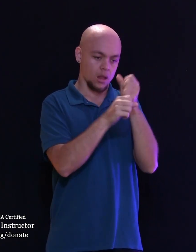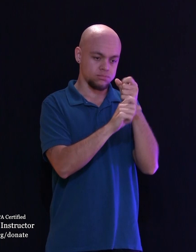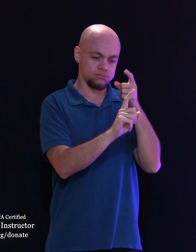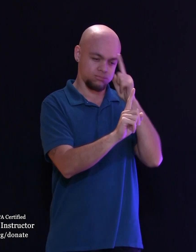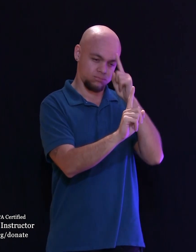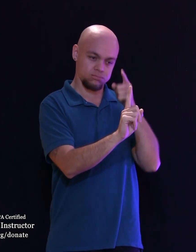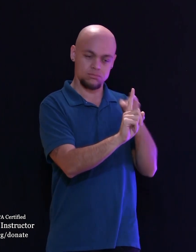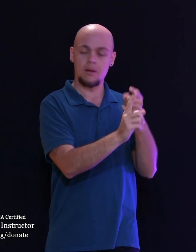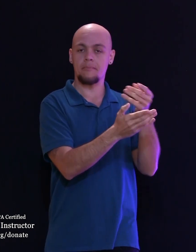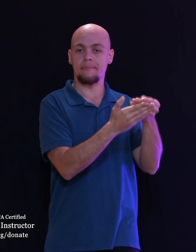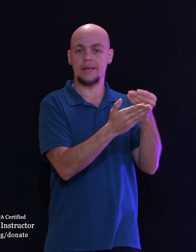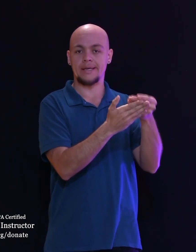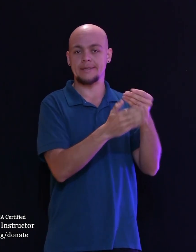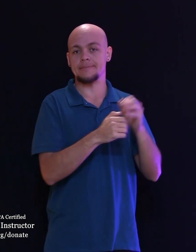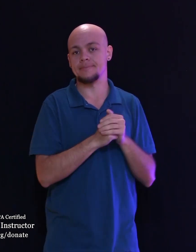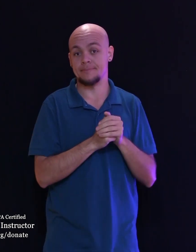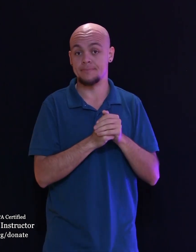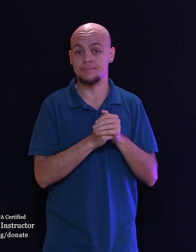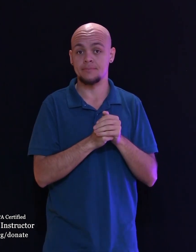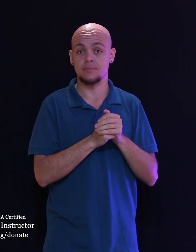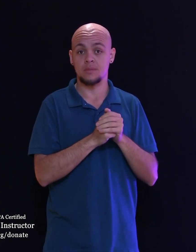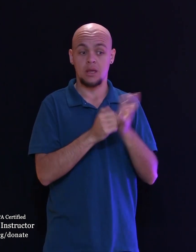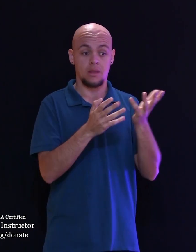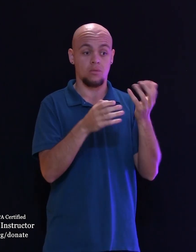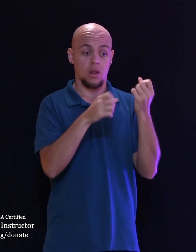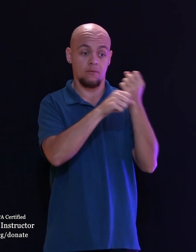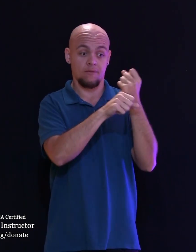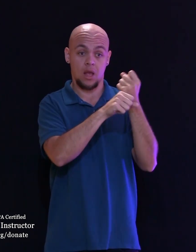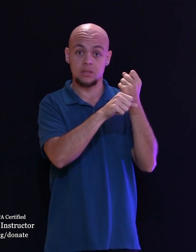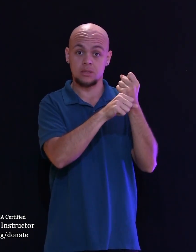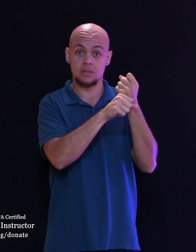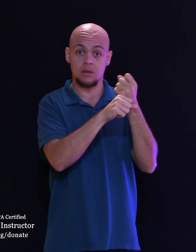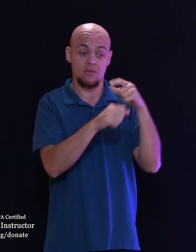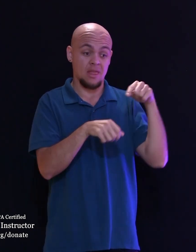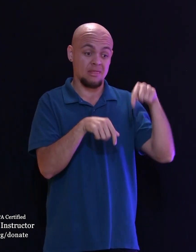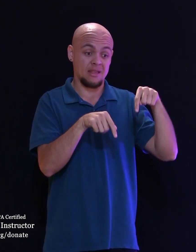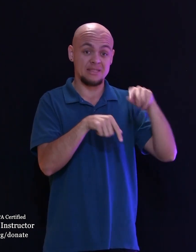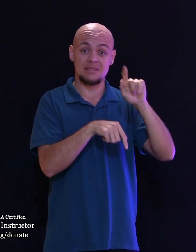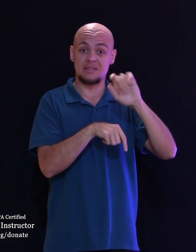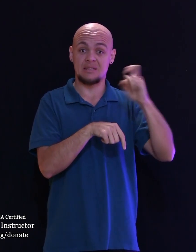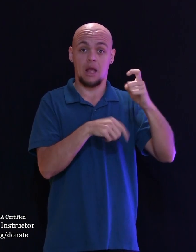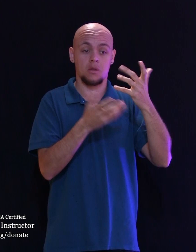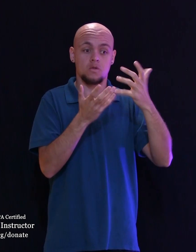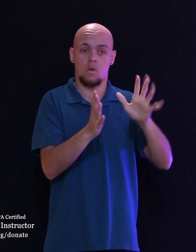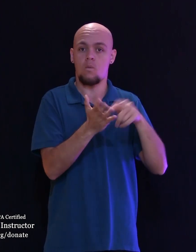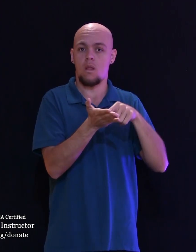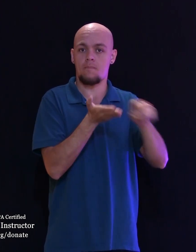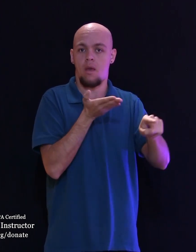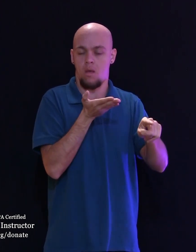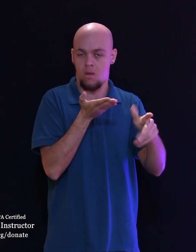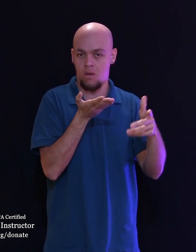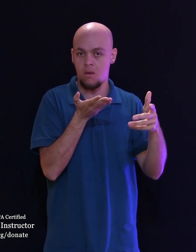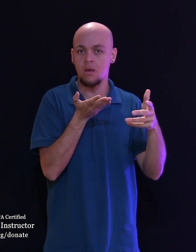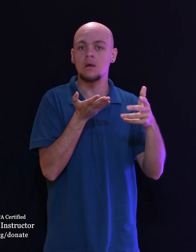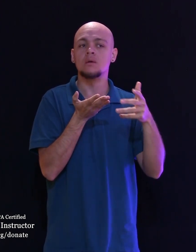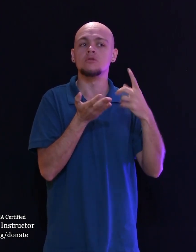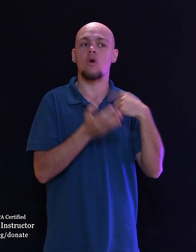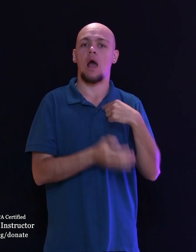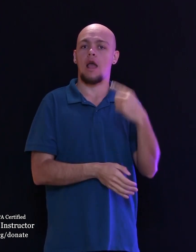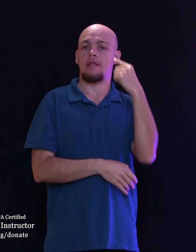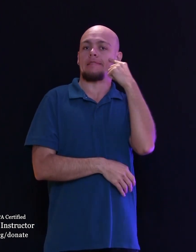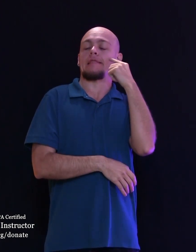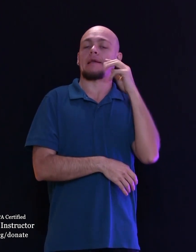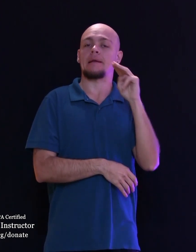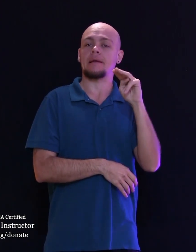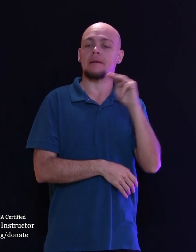money. And that's what they were fighting for. We don't want to have to pay these taxes. I think that